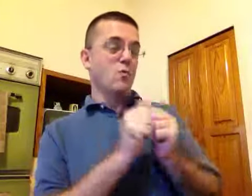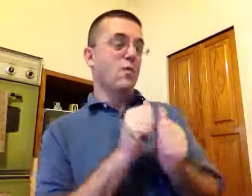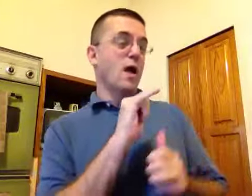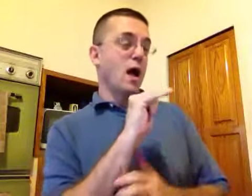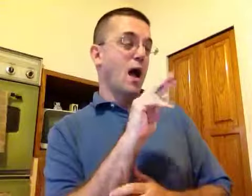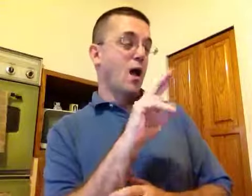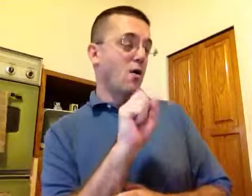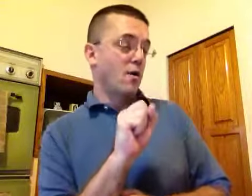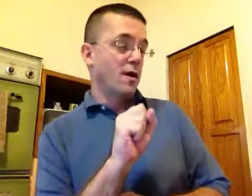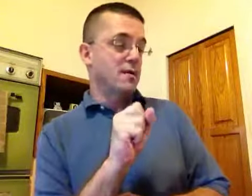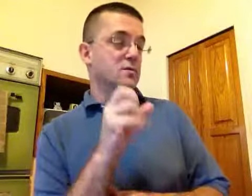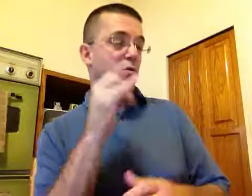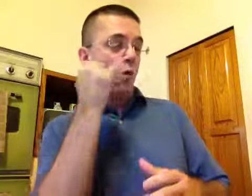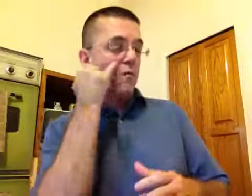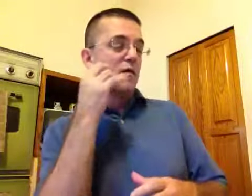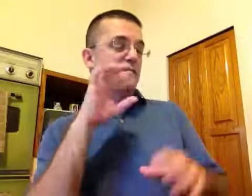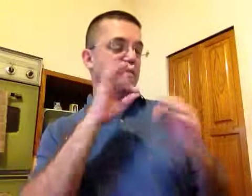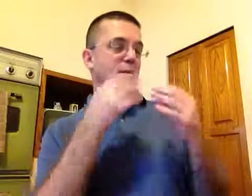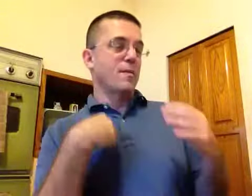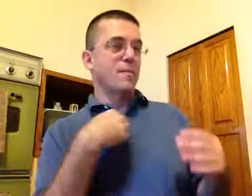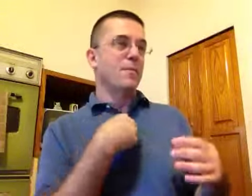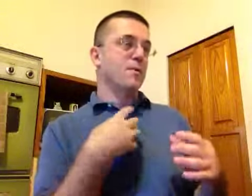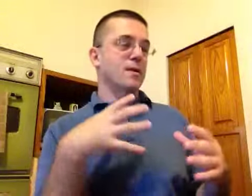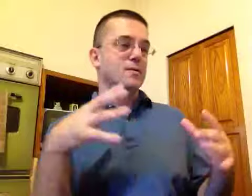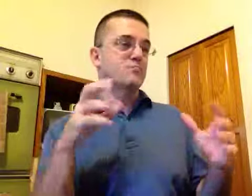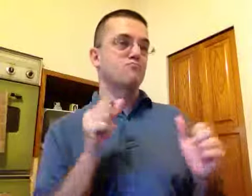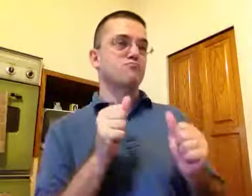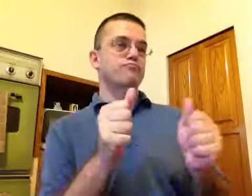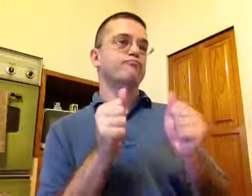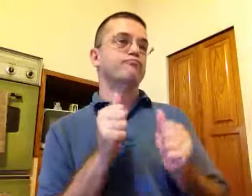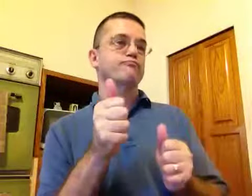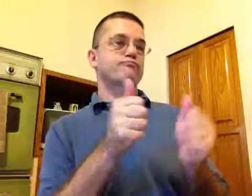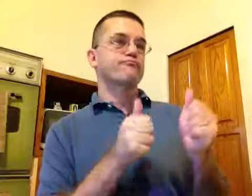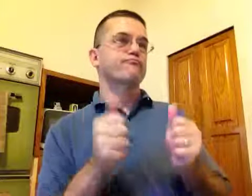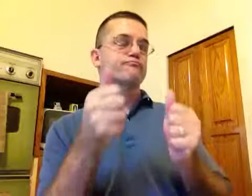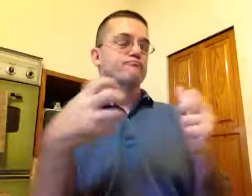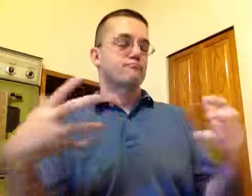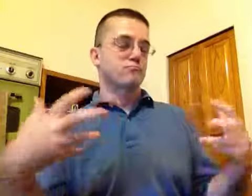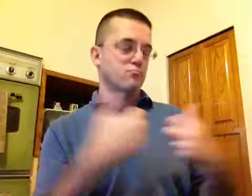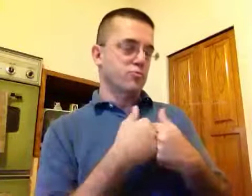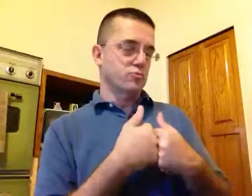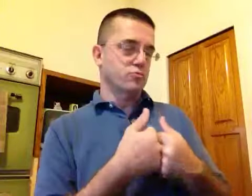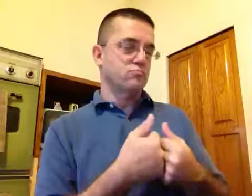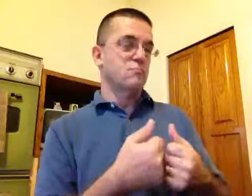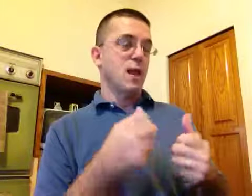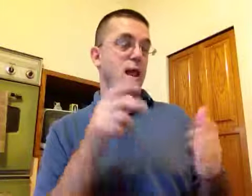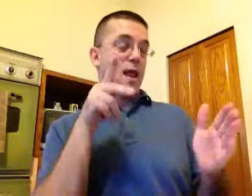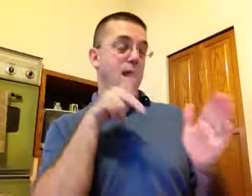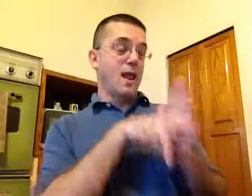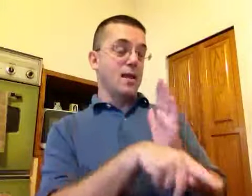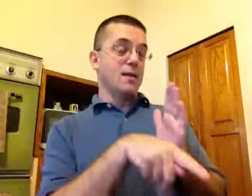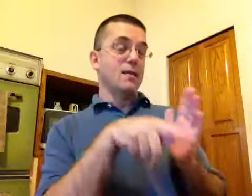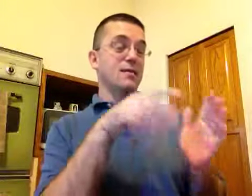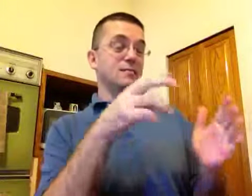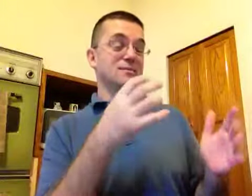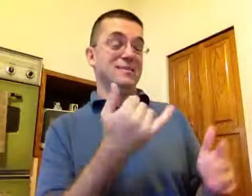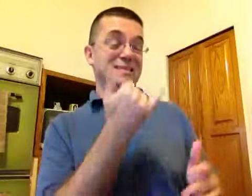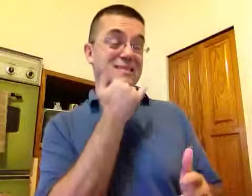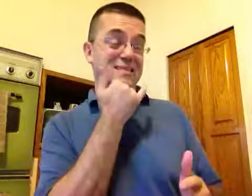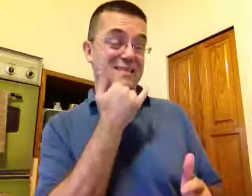member has a car wreck and gets sued for $500 million because somebody gets killed in the car wreck accidentally, or something